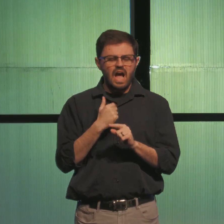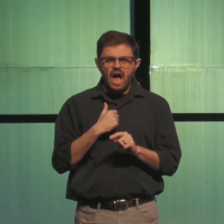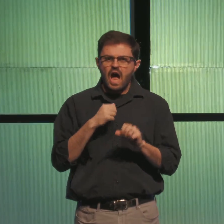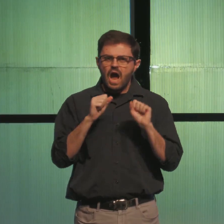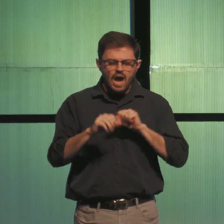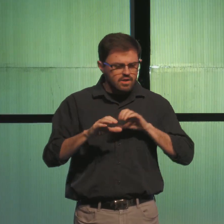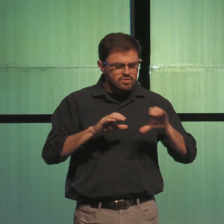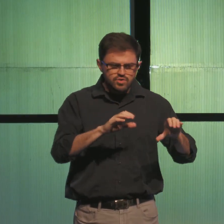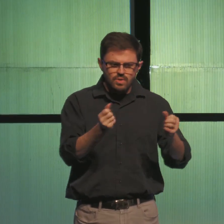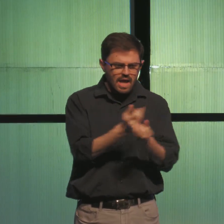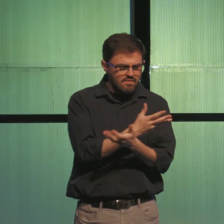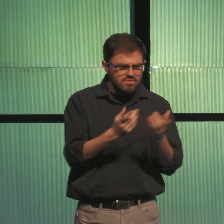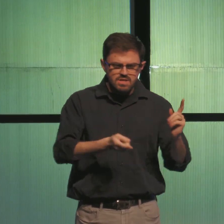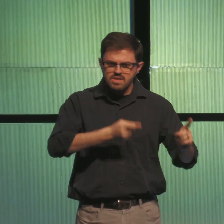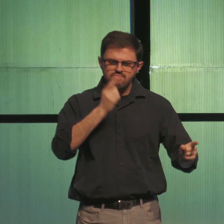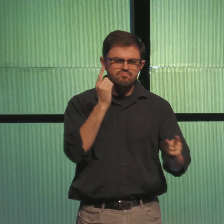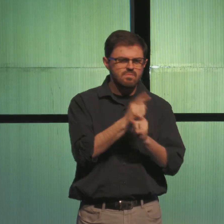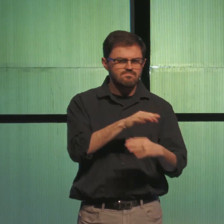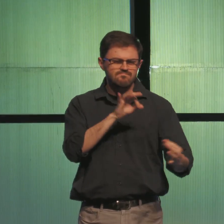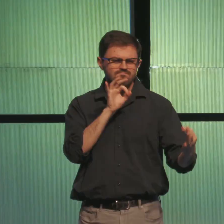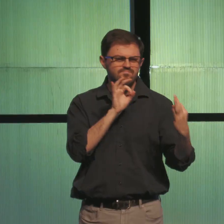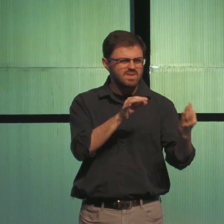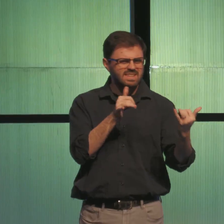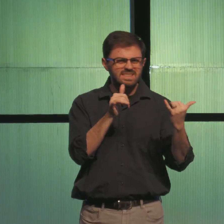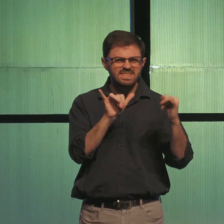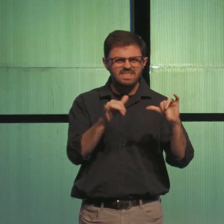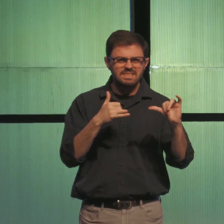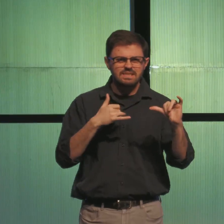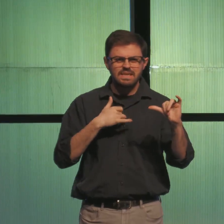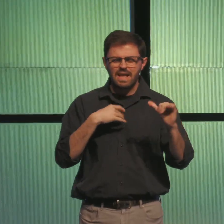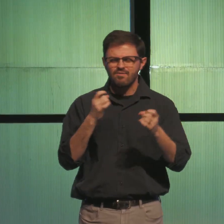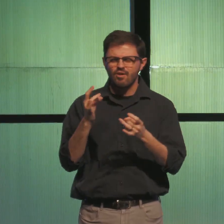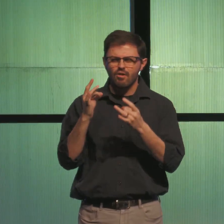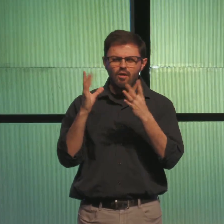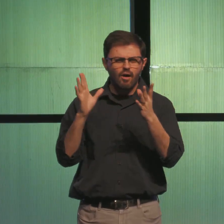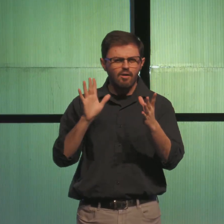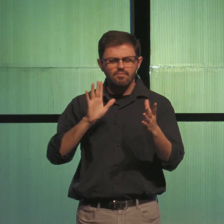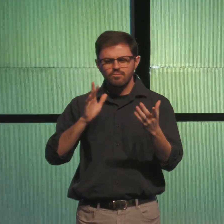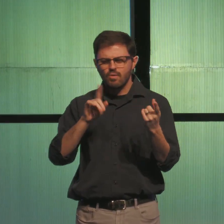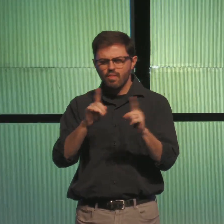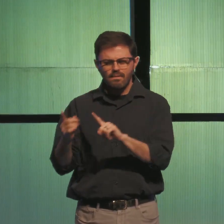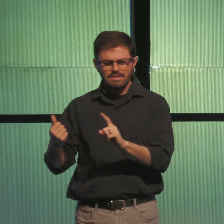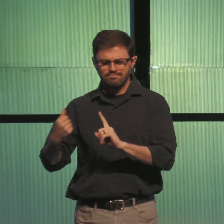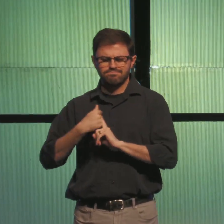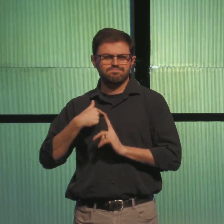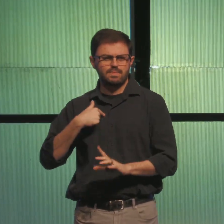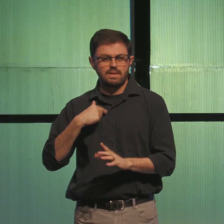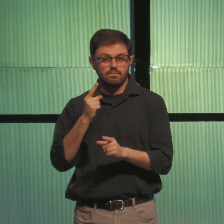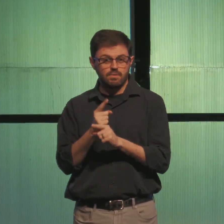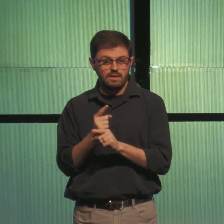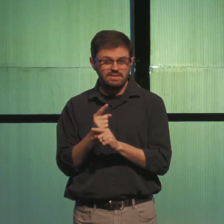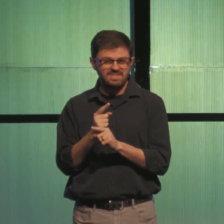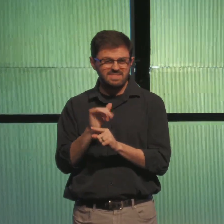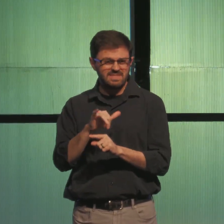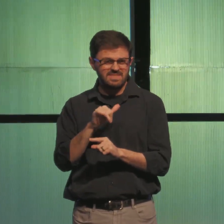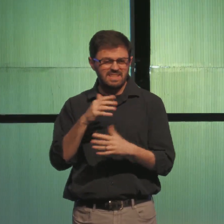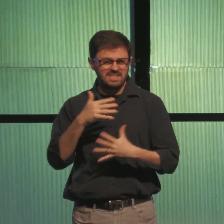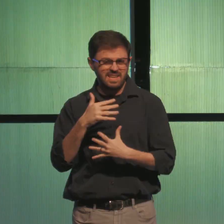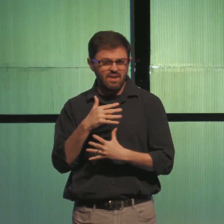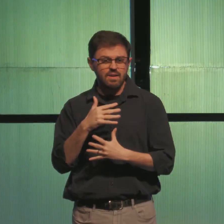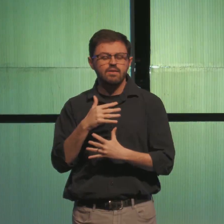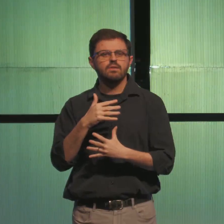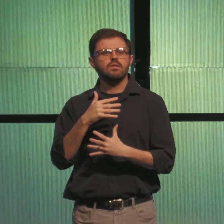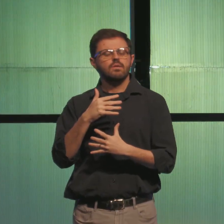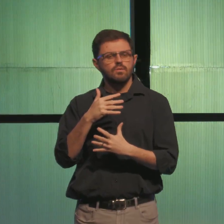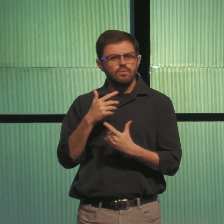things in life, and I could still have terrible, horrible things happen to me. And so in our space to try